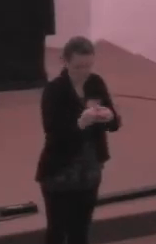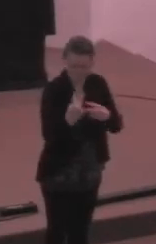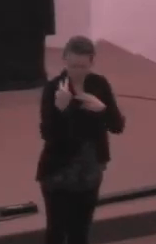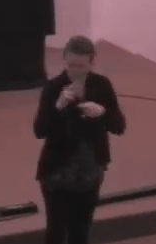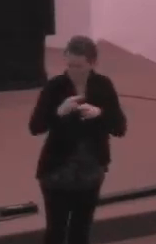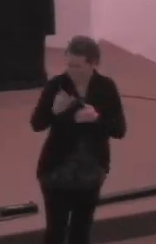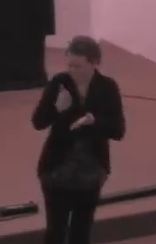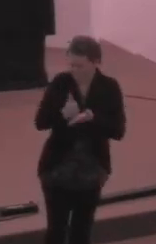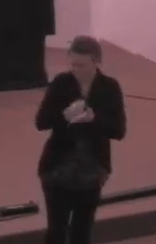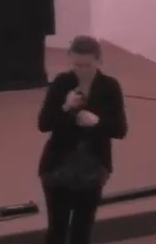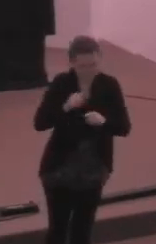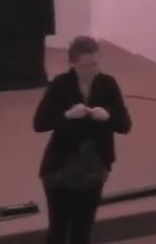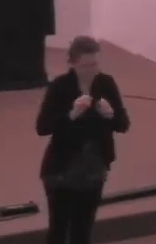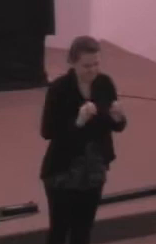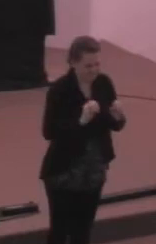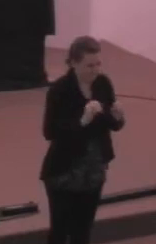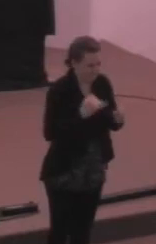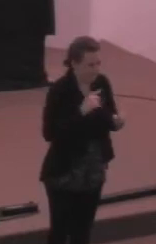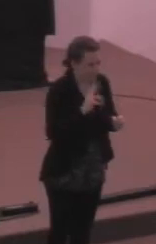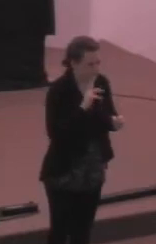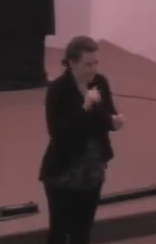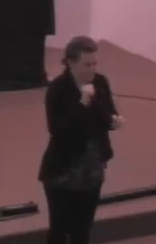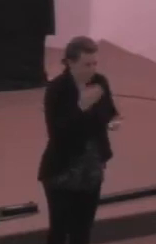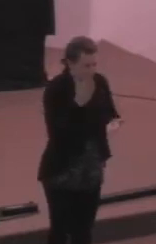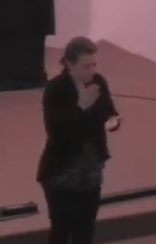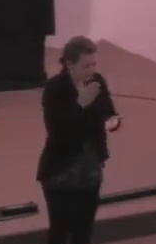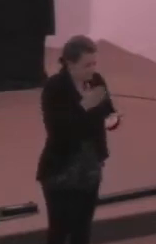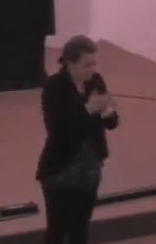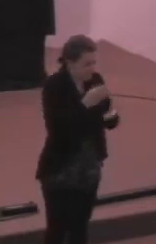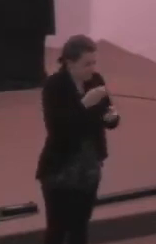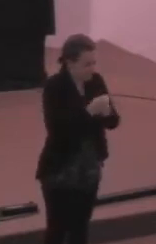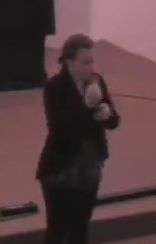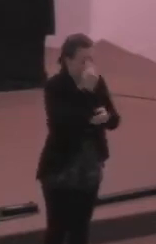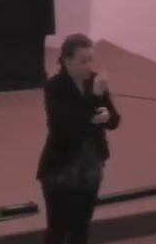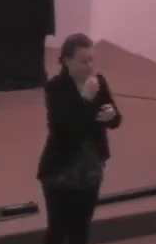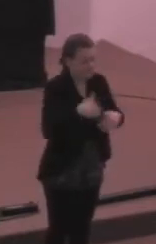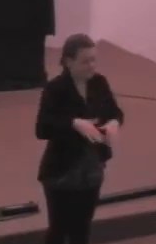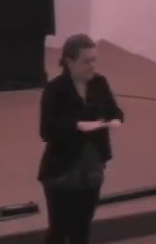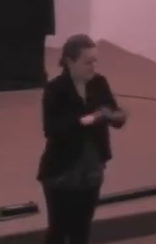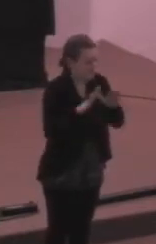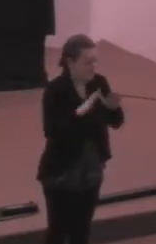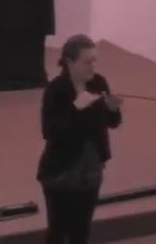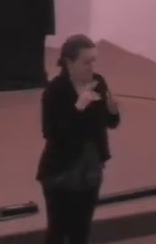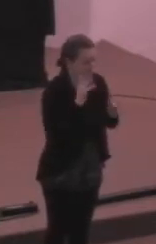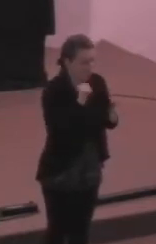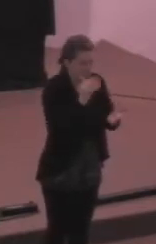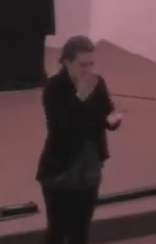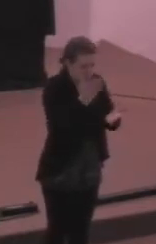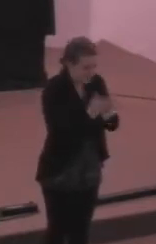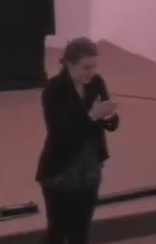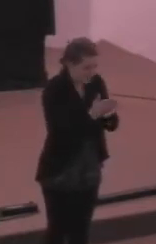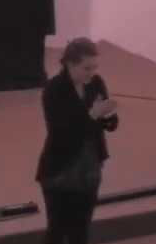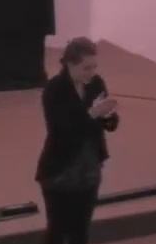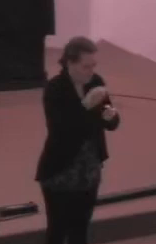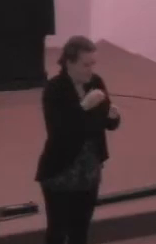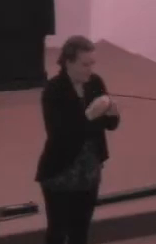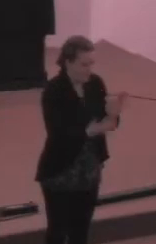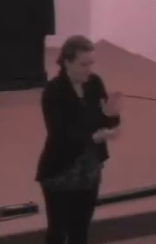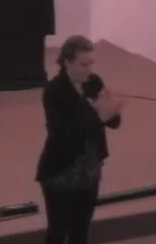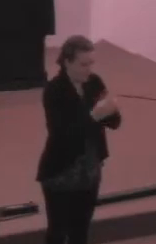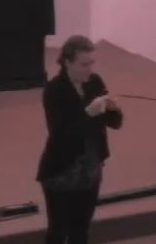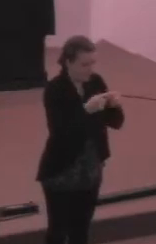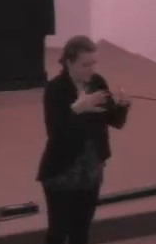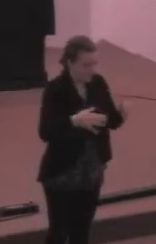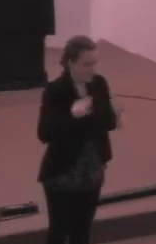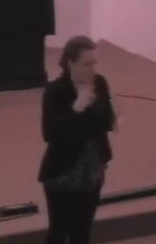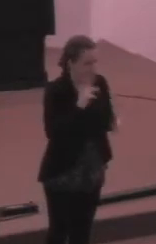or delayed. I will not flinch in the face of sacrifice or hesitate in the presence of the enemy. Not give